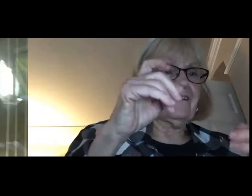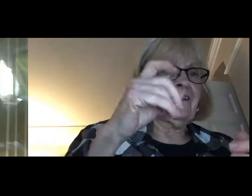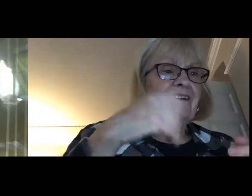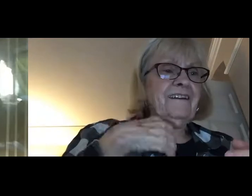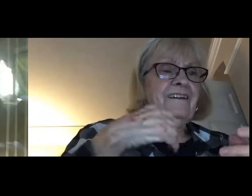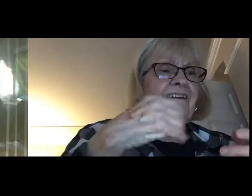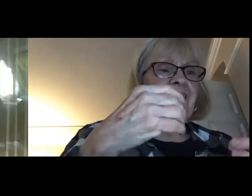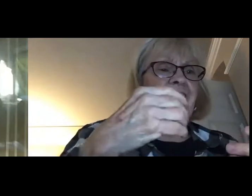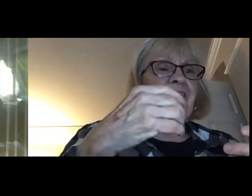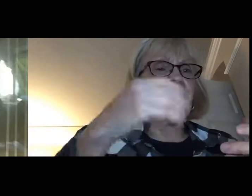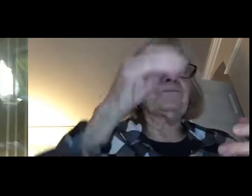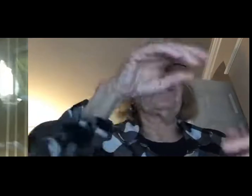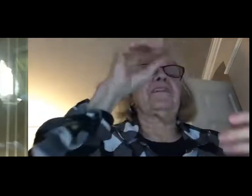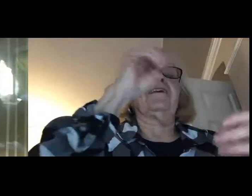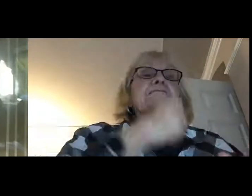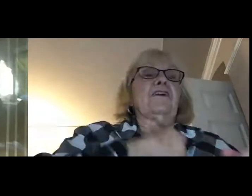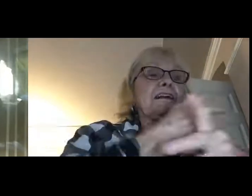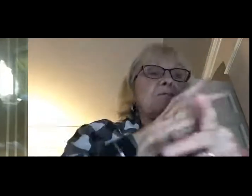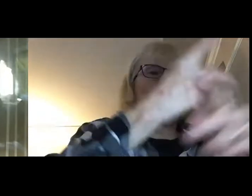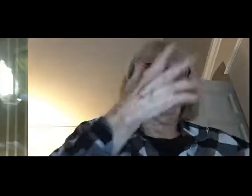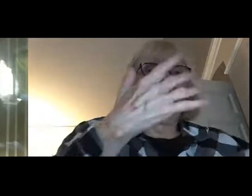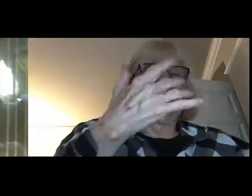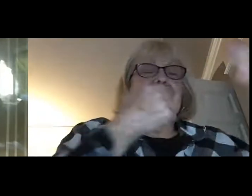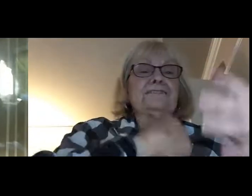Go ahead. Yes.